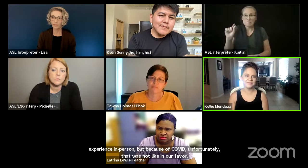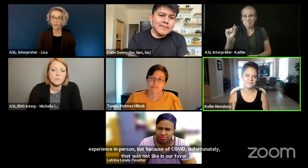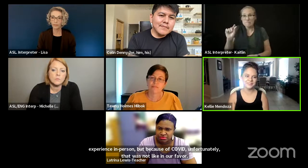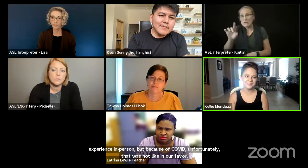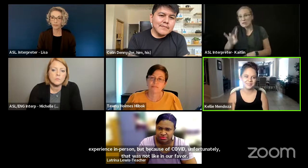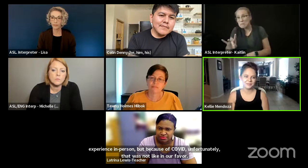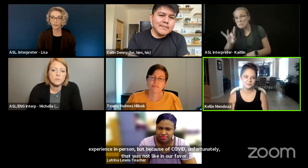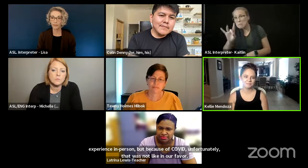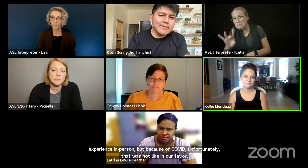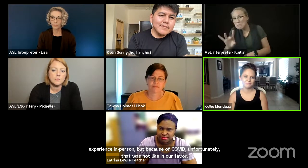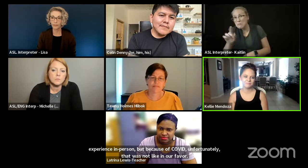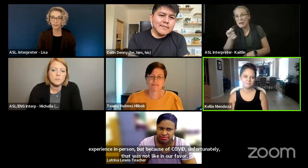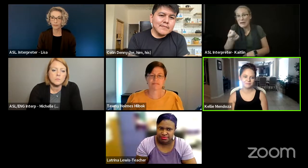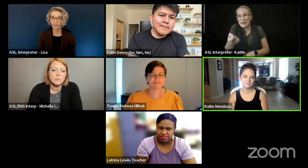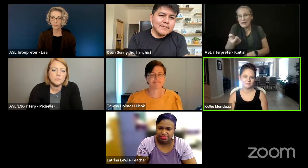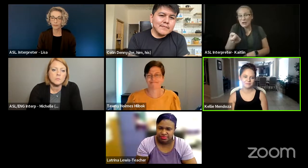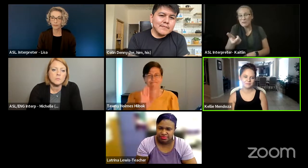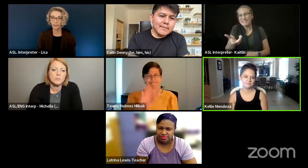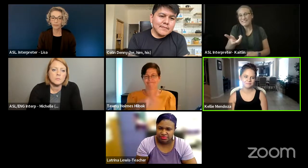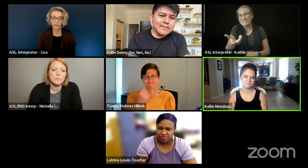Yeah.